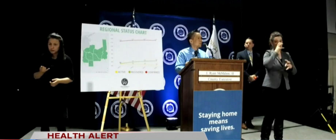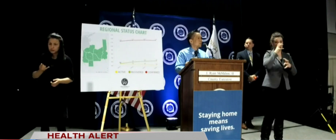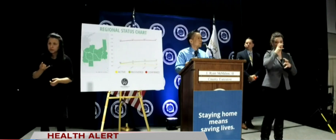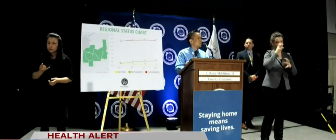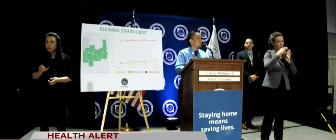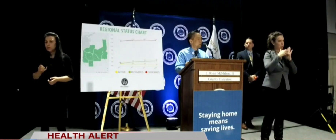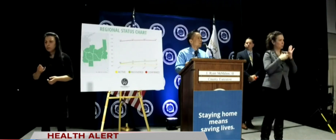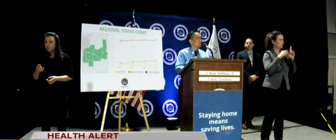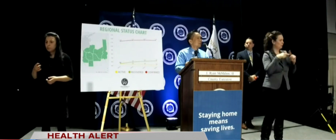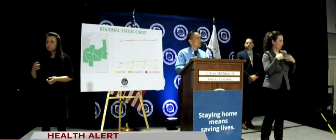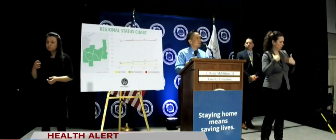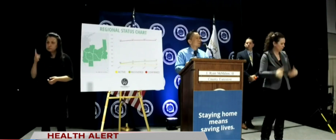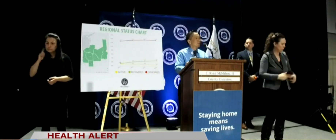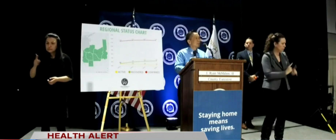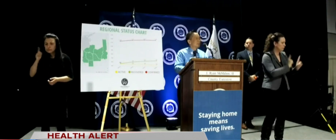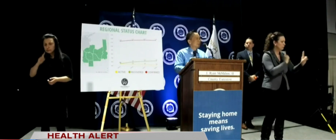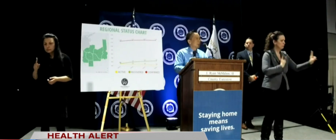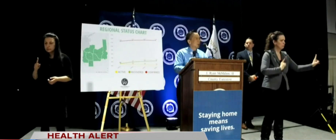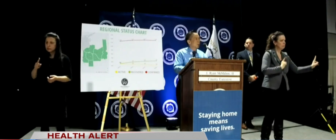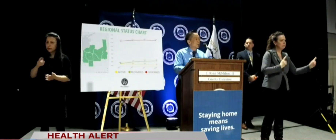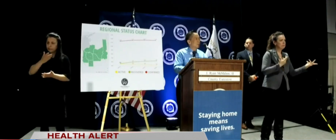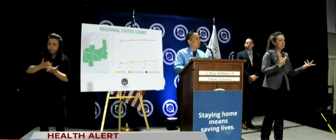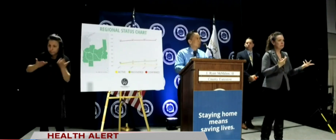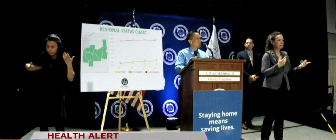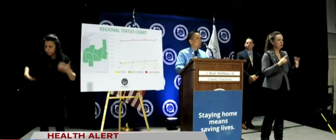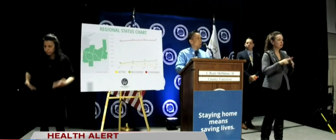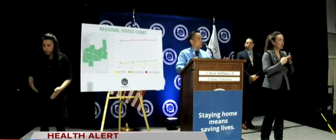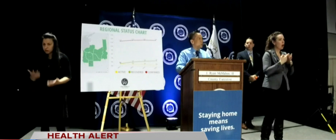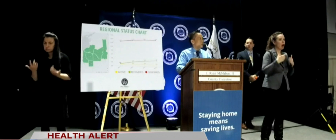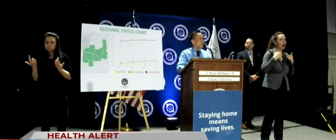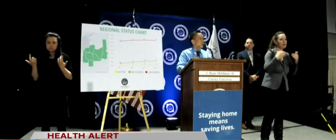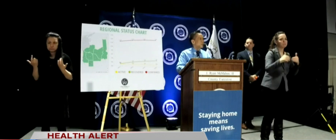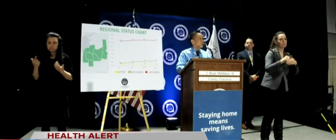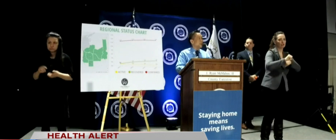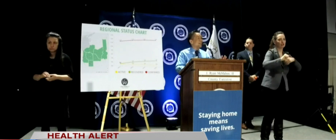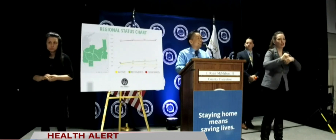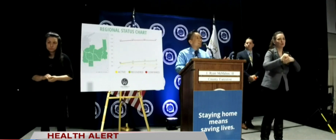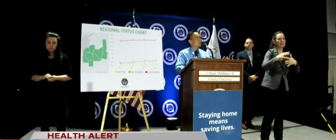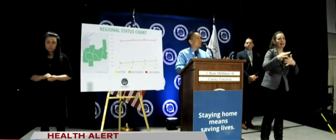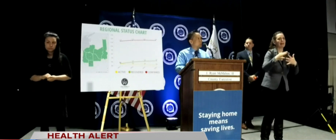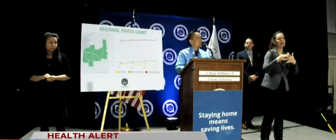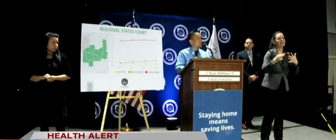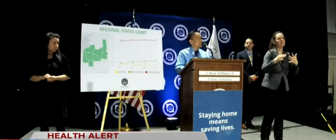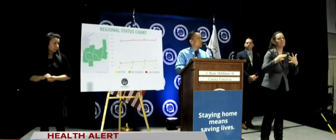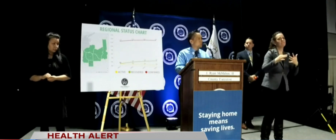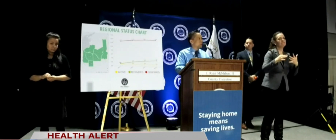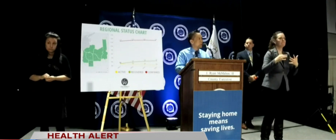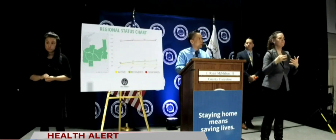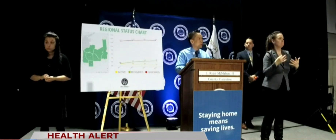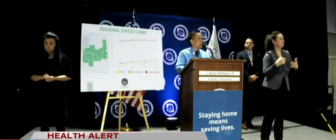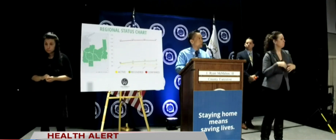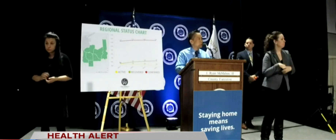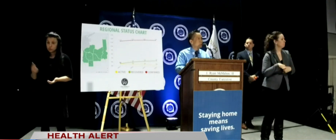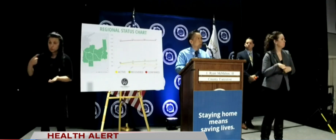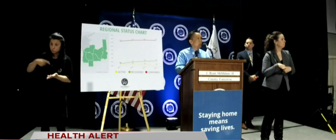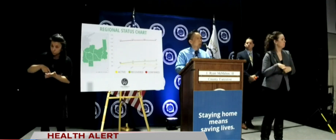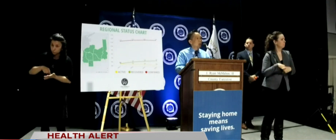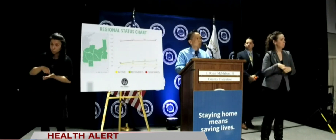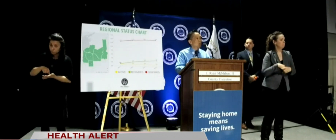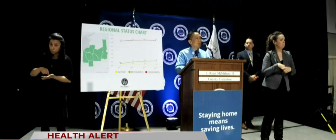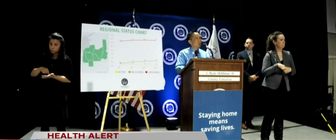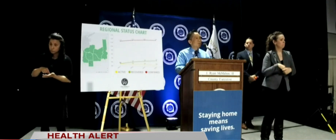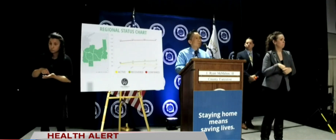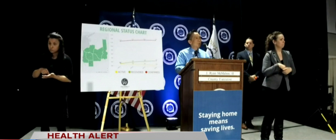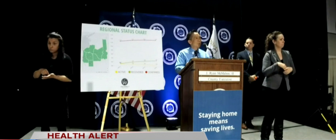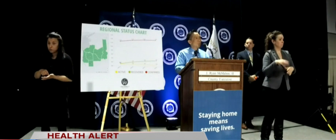elective surgeries? Yes, we definitely are ready to restart elective surgeries as soon as we're allowed to.